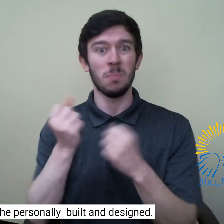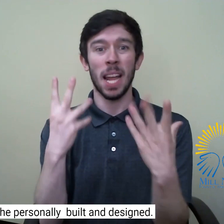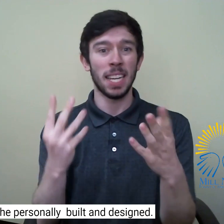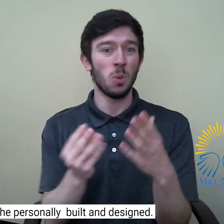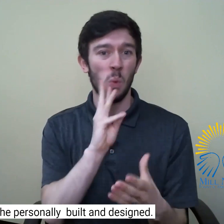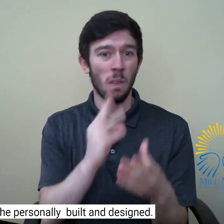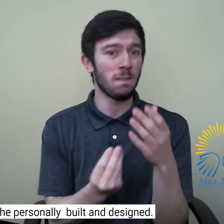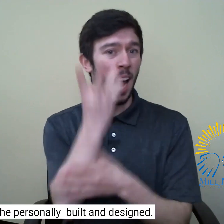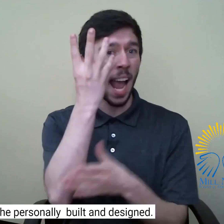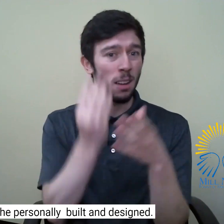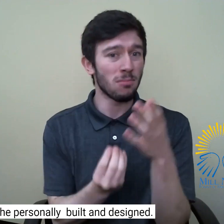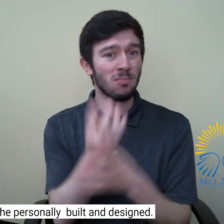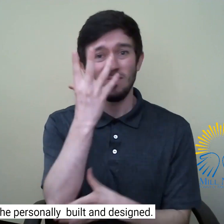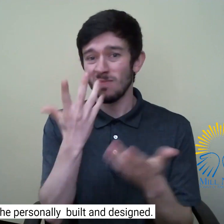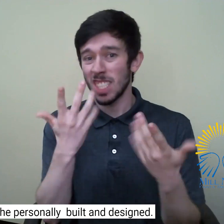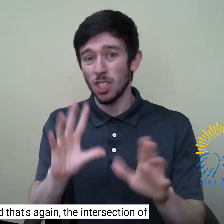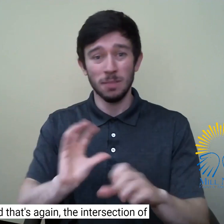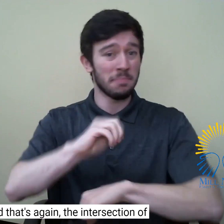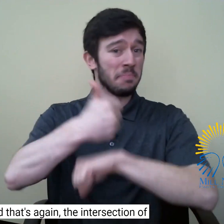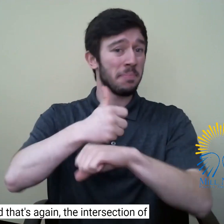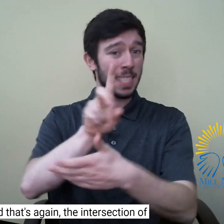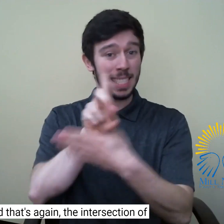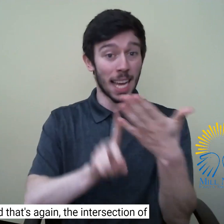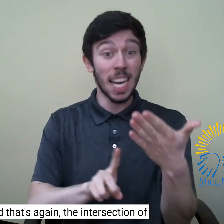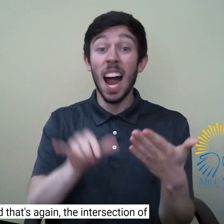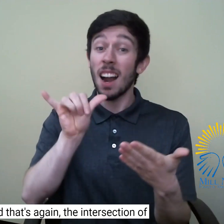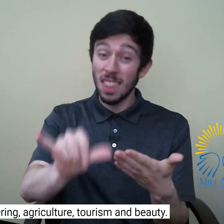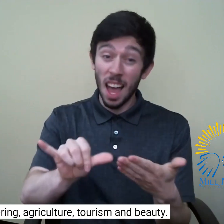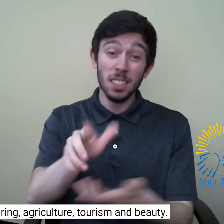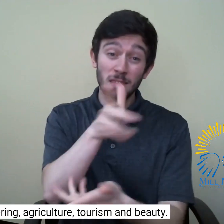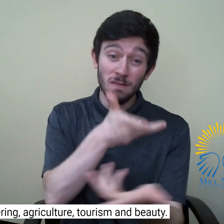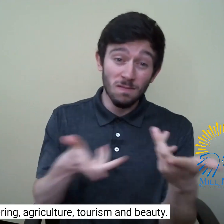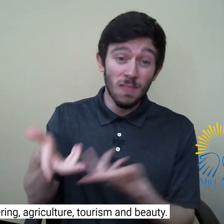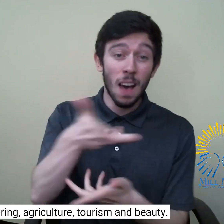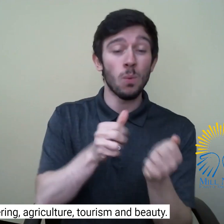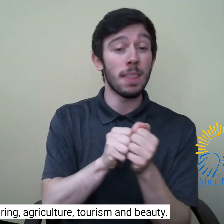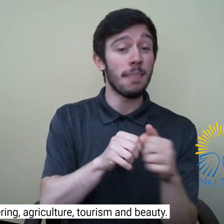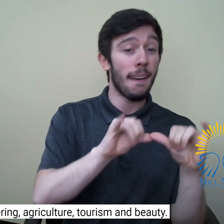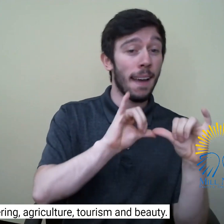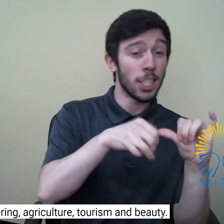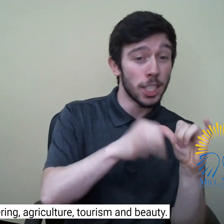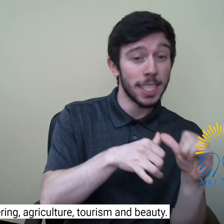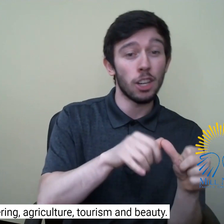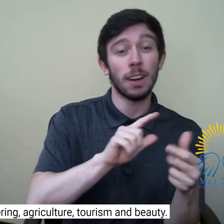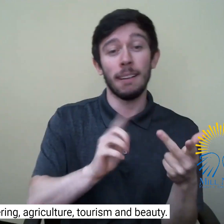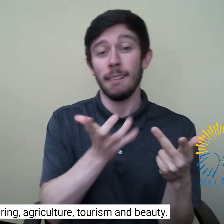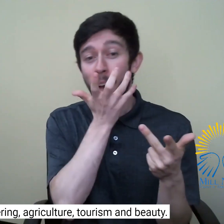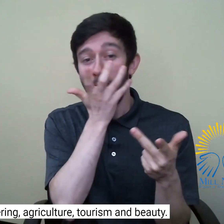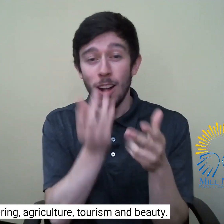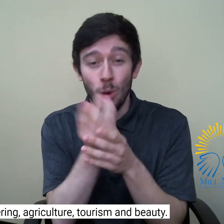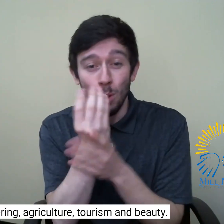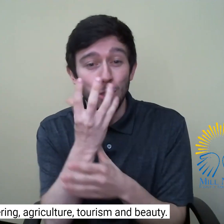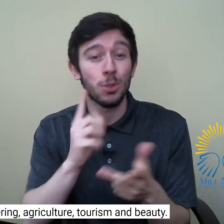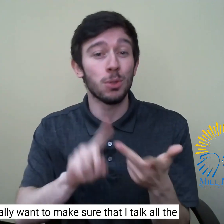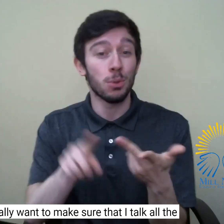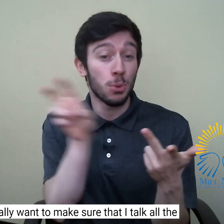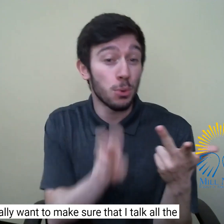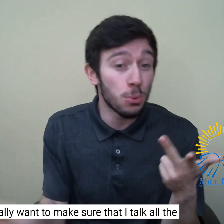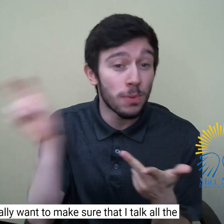personally built and designed. And that's, again, the intersection of engineering, agriculture, tourism, and beauty. So I do really